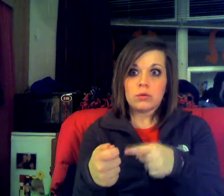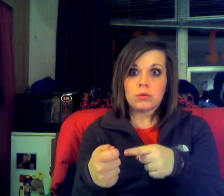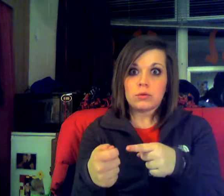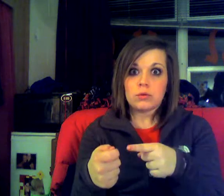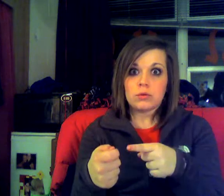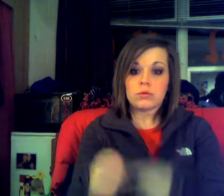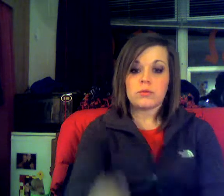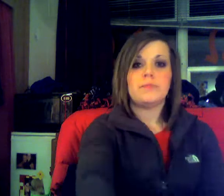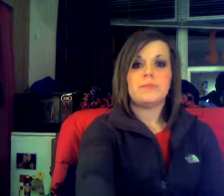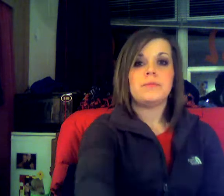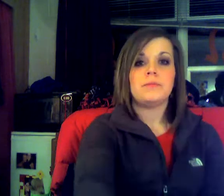First stop.